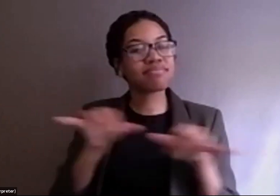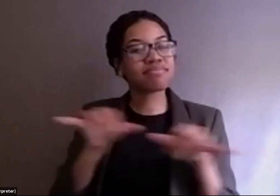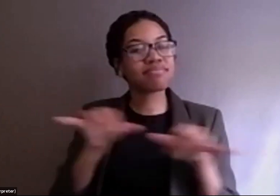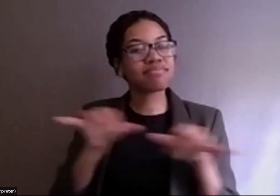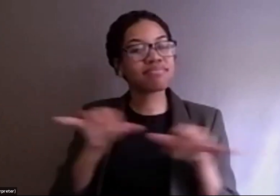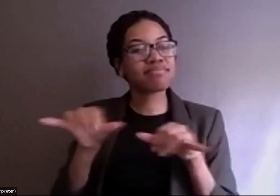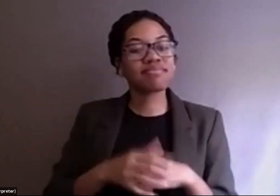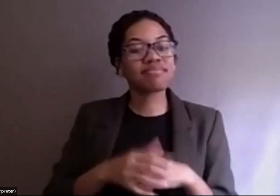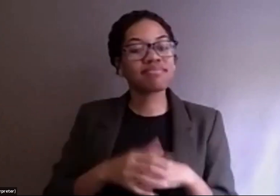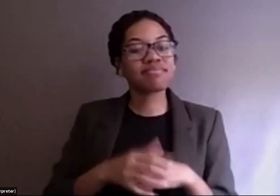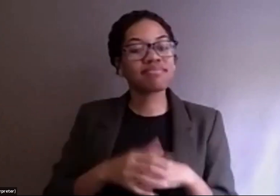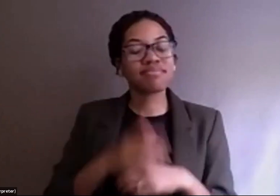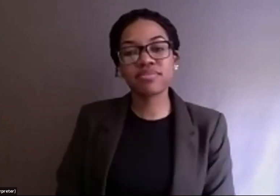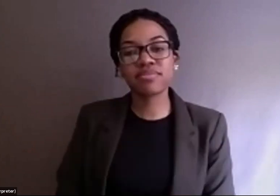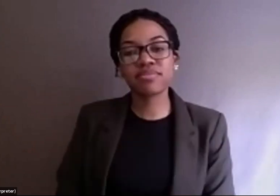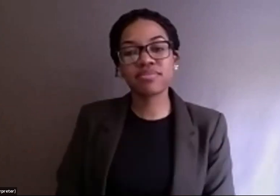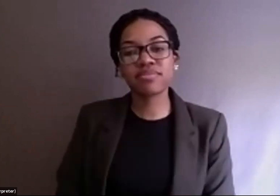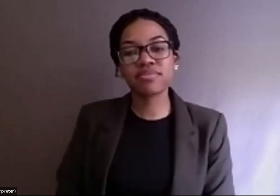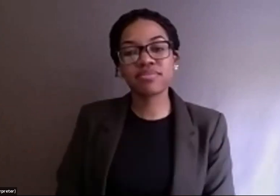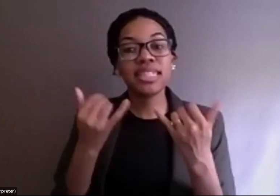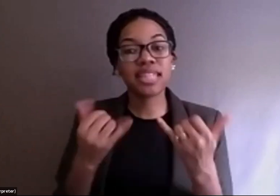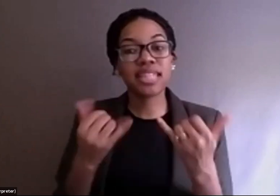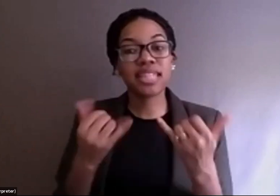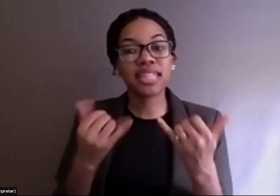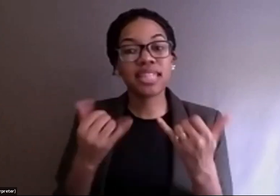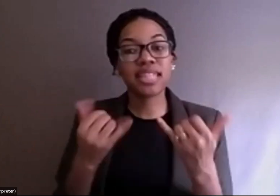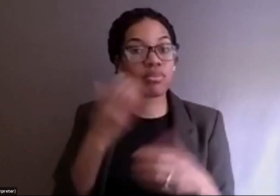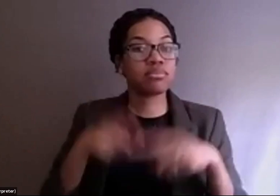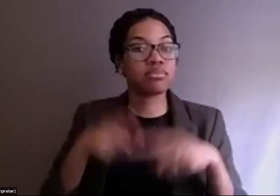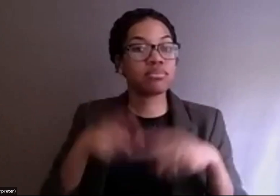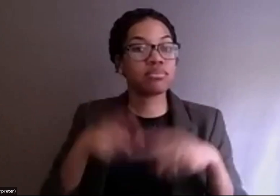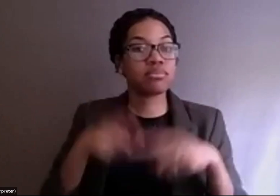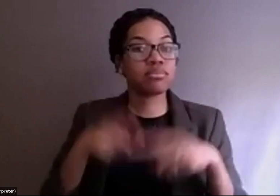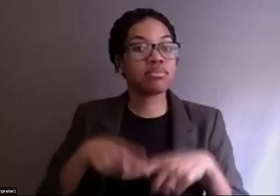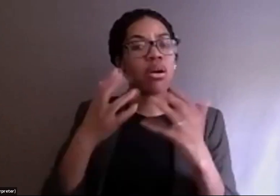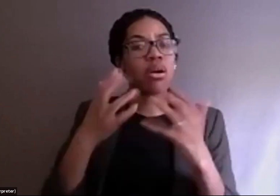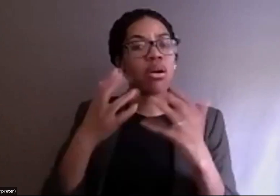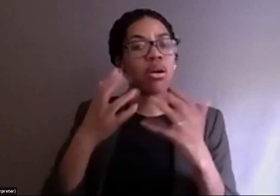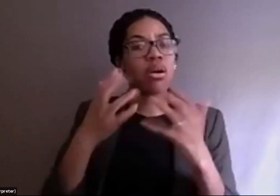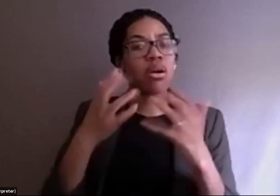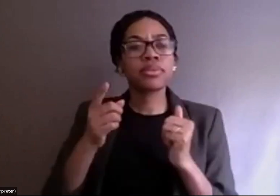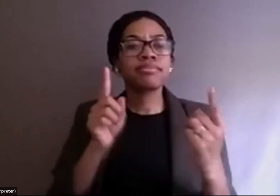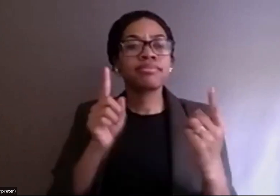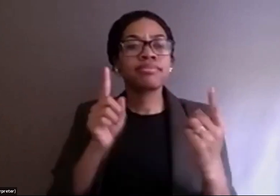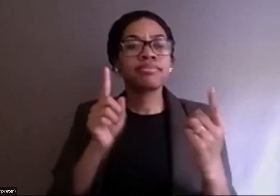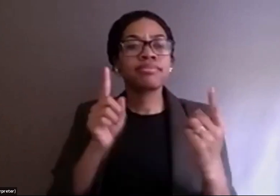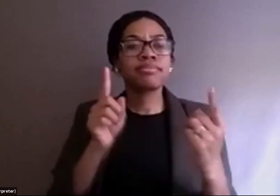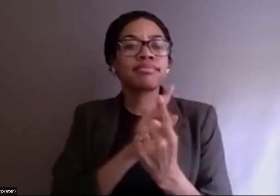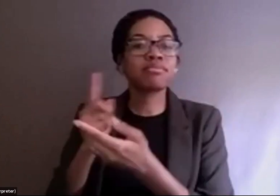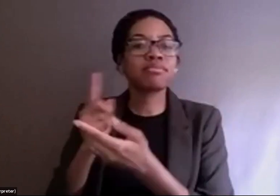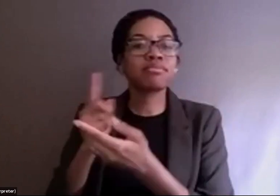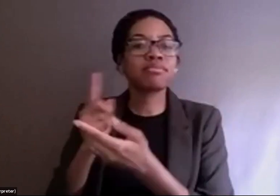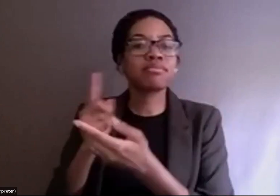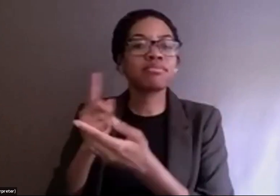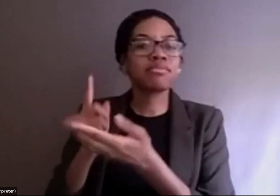going to pause so that you can meet some of your fellow participants and process what you have been